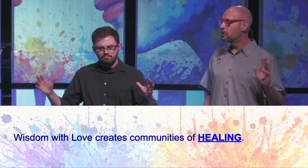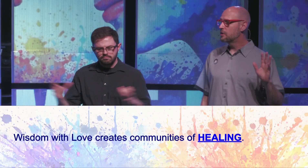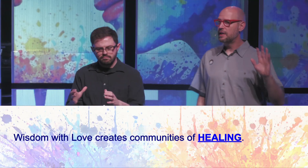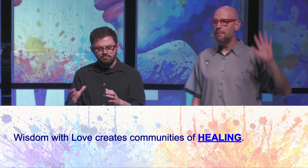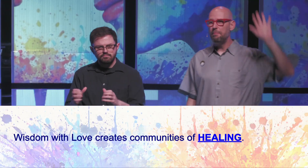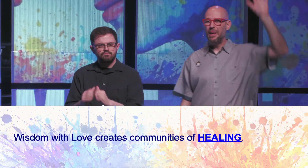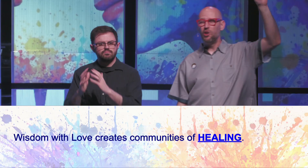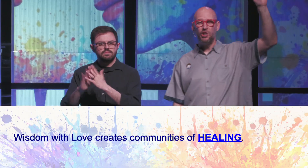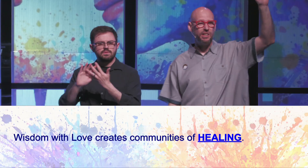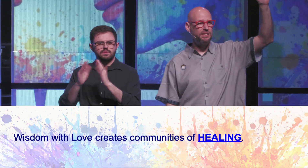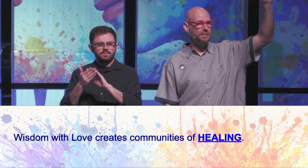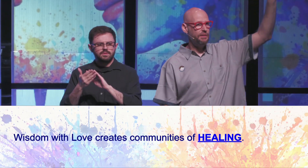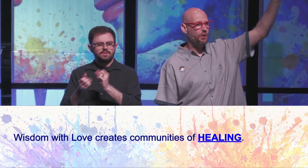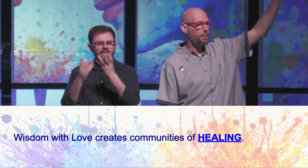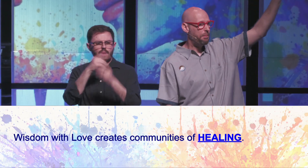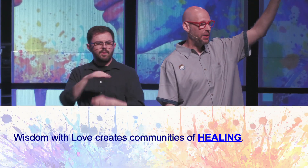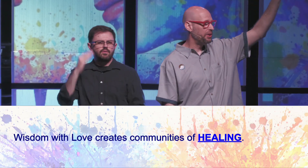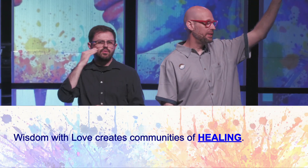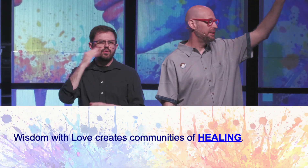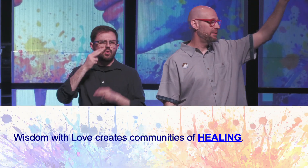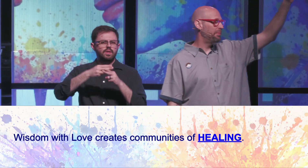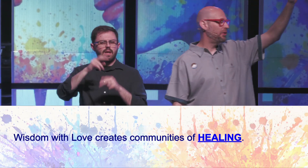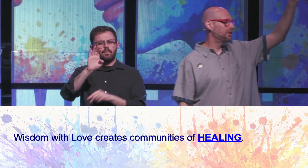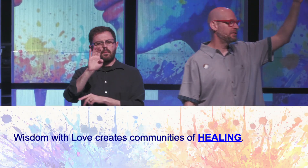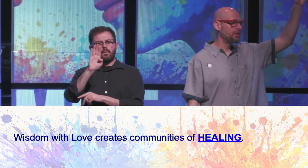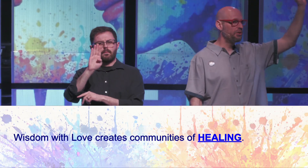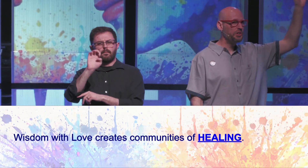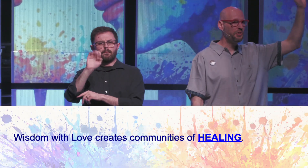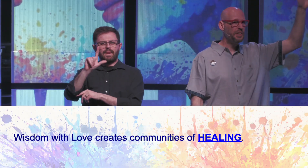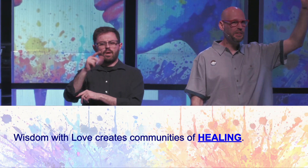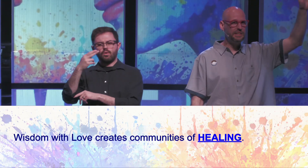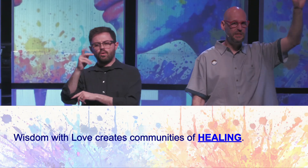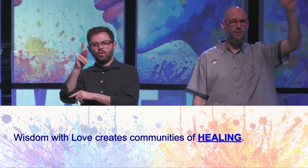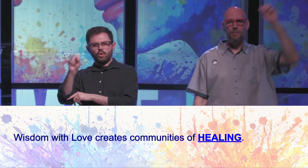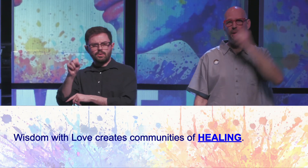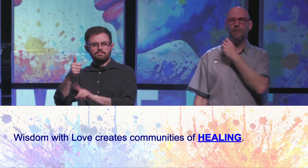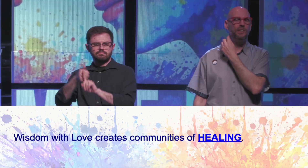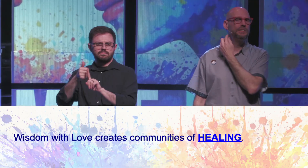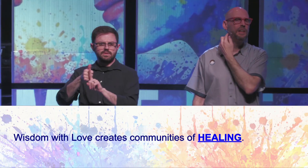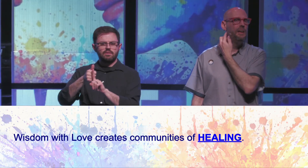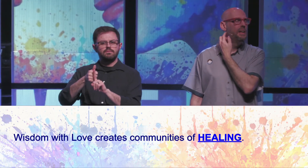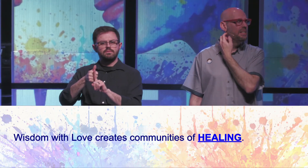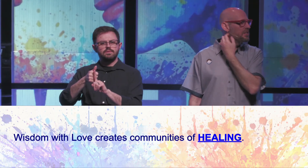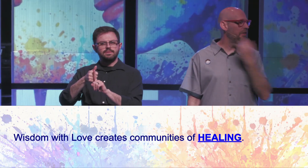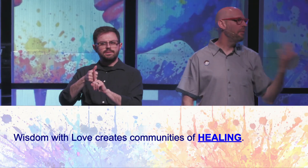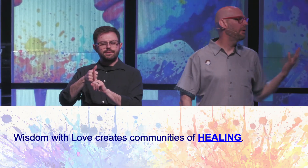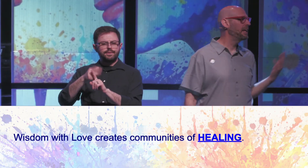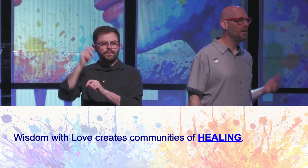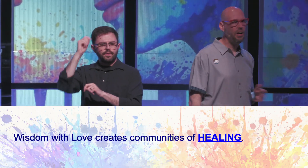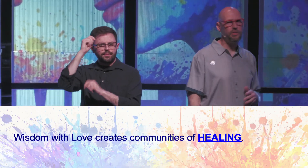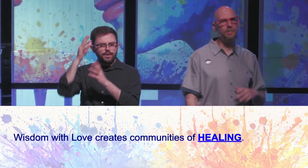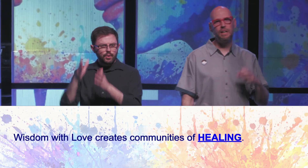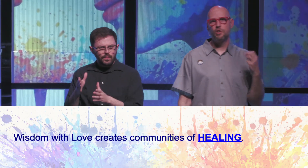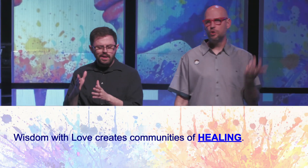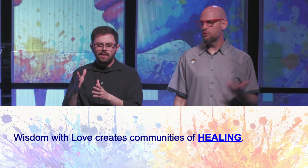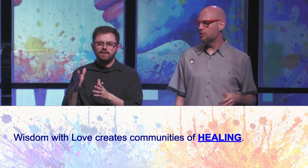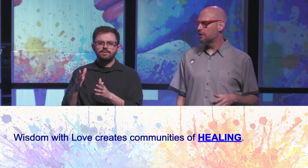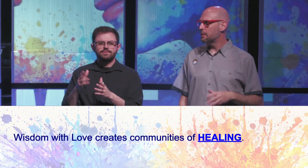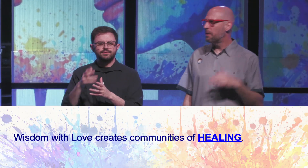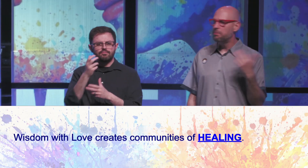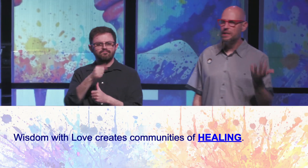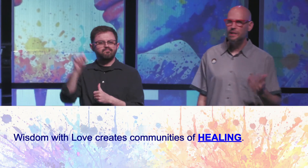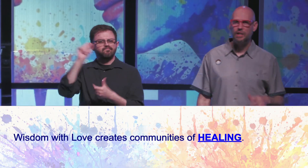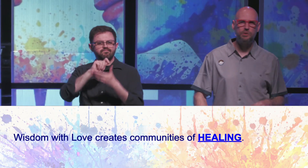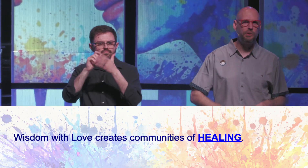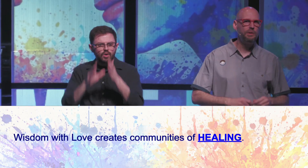Anybody ever heard the name Bell Hooks? You ever heard of Bell Hooks? Bell Hooks is a critical theorist. You've heard of Bell Hooks. She's a groundbreaking author, kind of a cultural